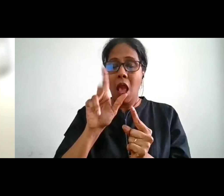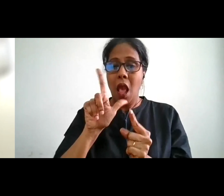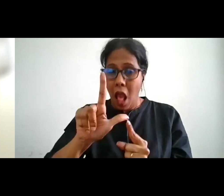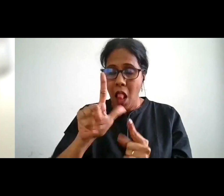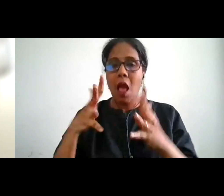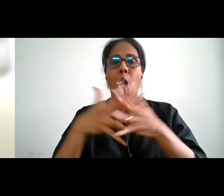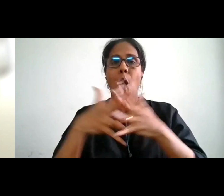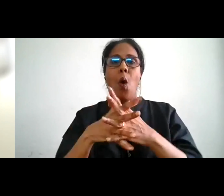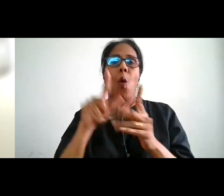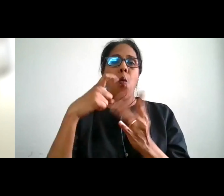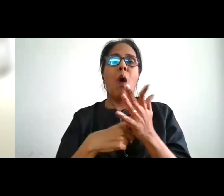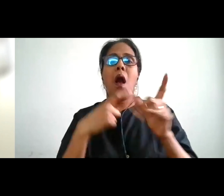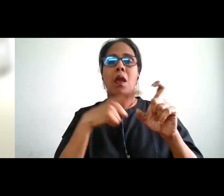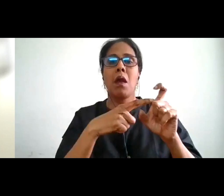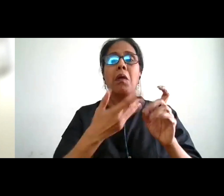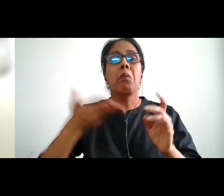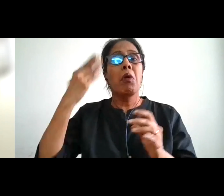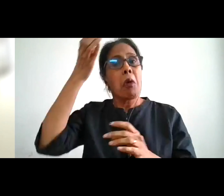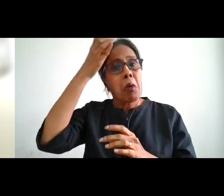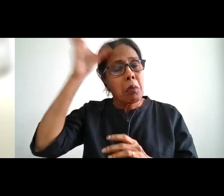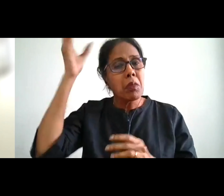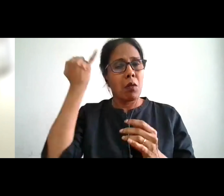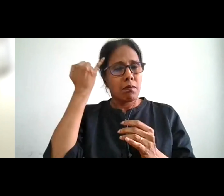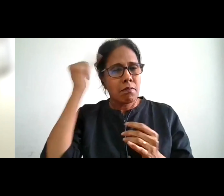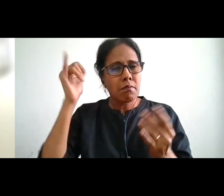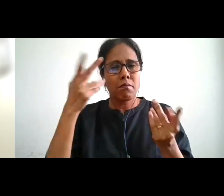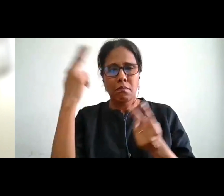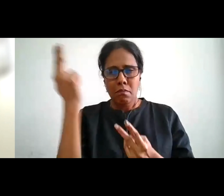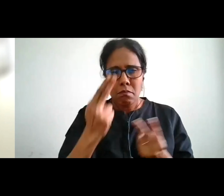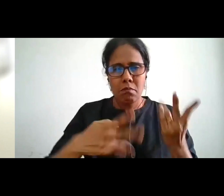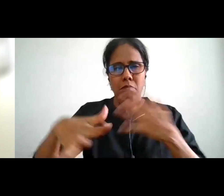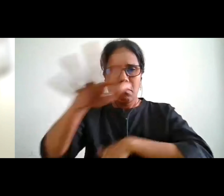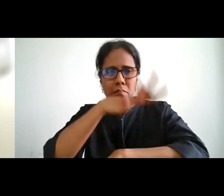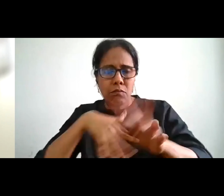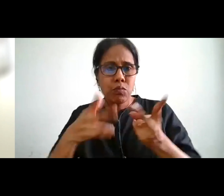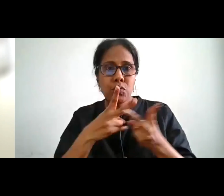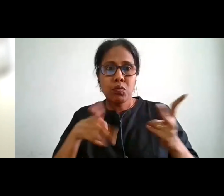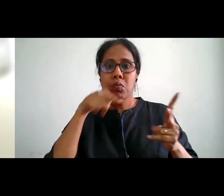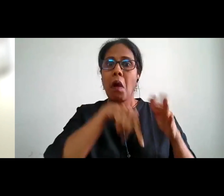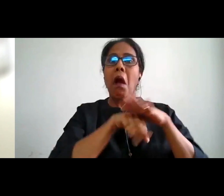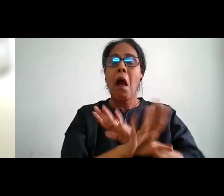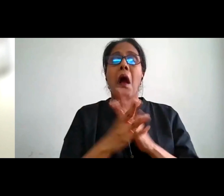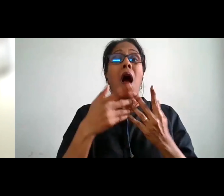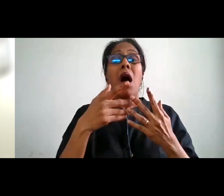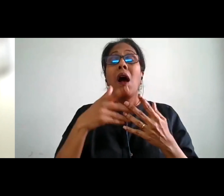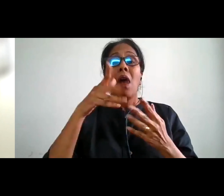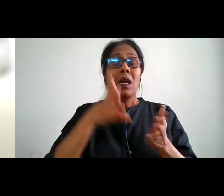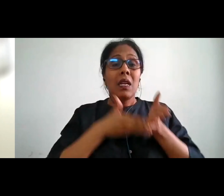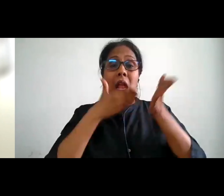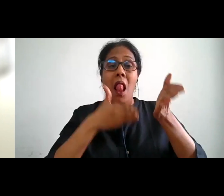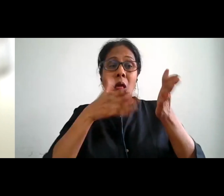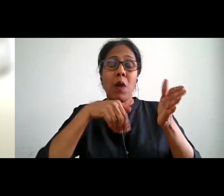conceptualized and designed, also got a mention in the top 10 ideas which changed the railways.